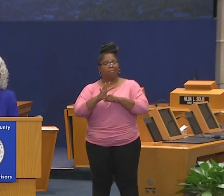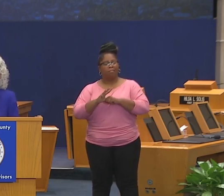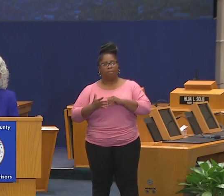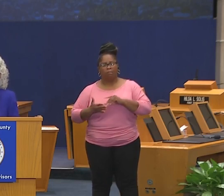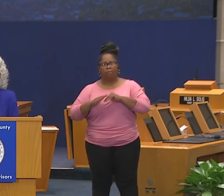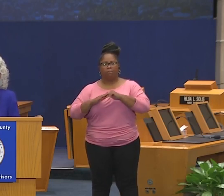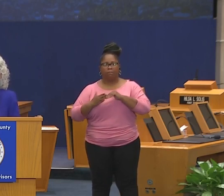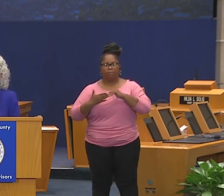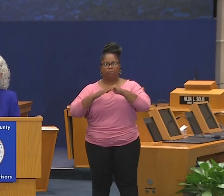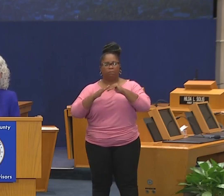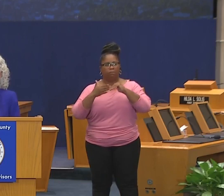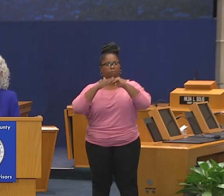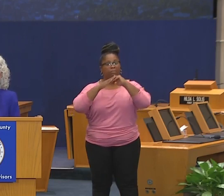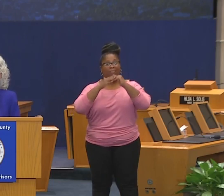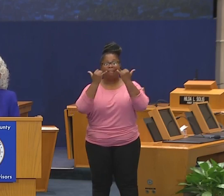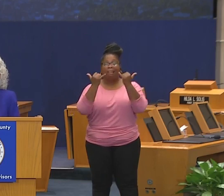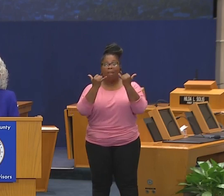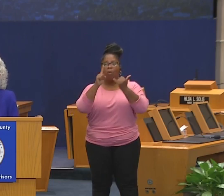we're now at